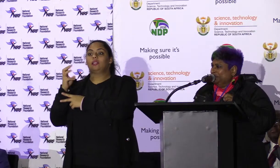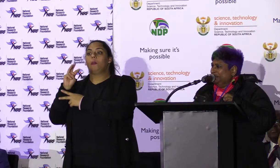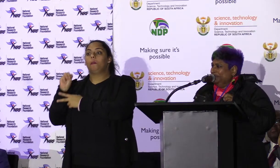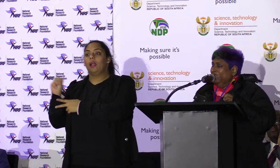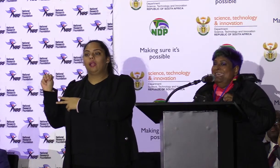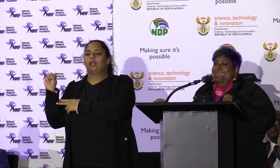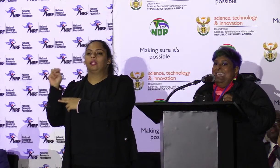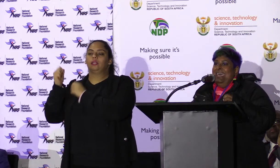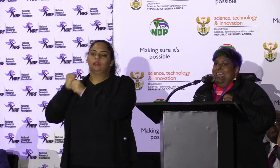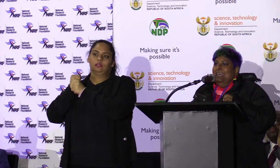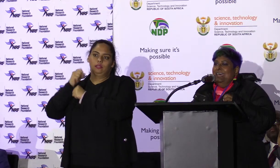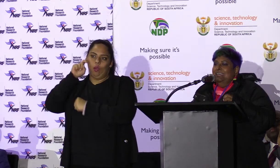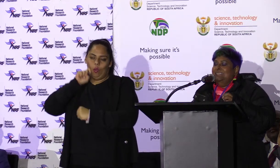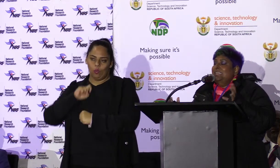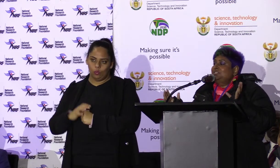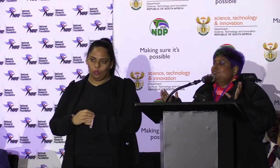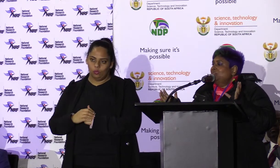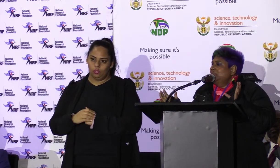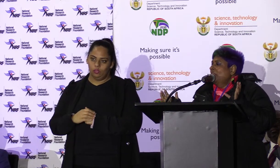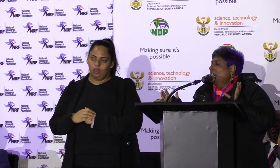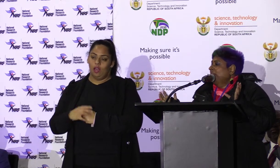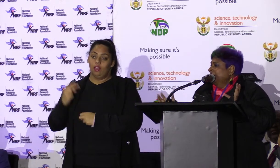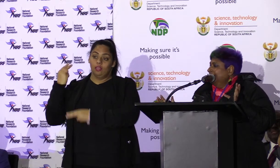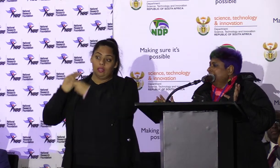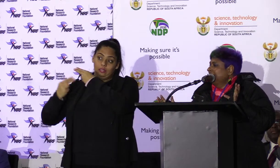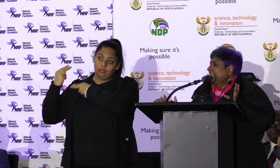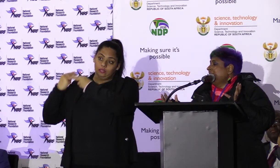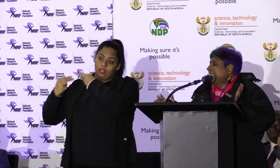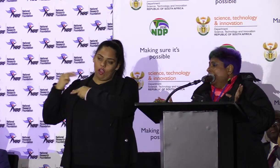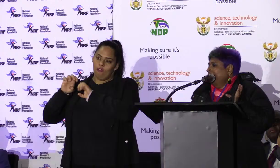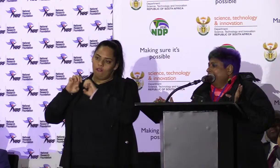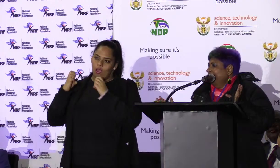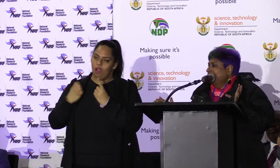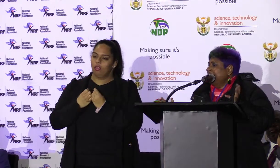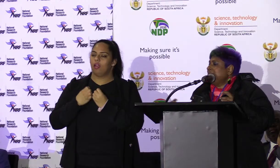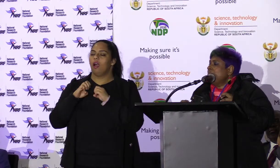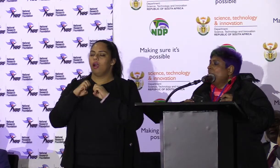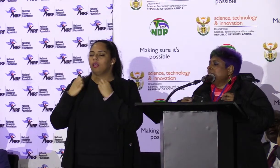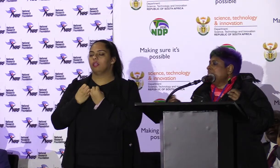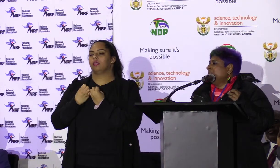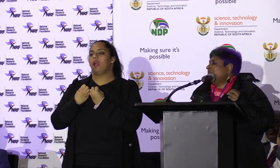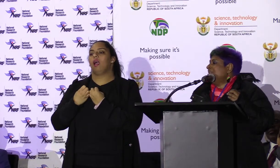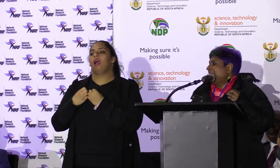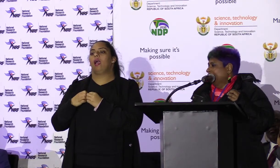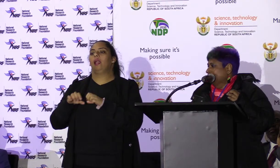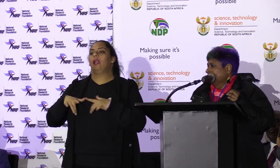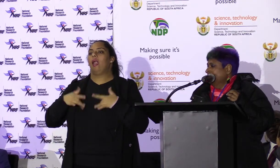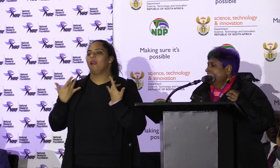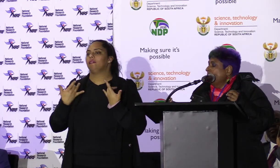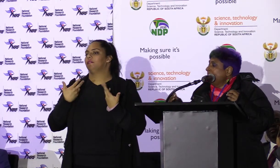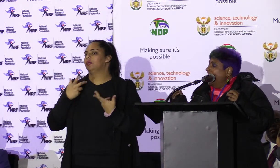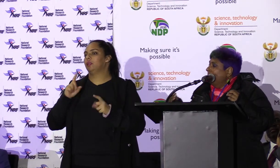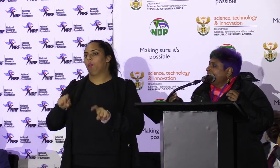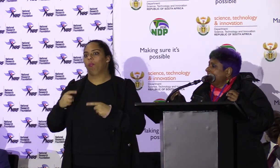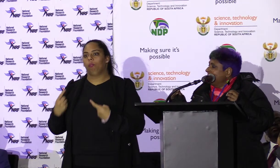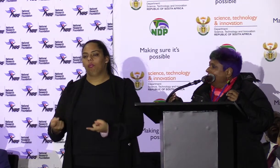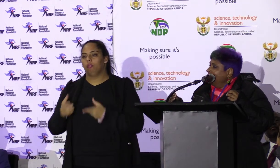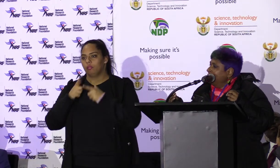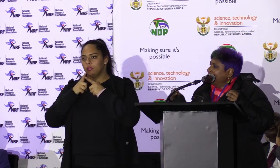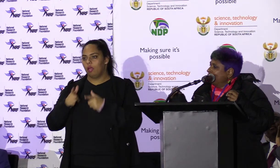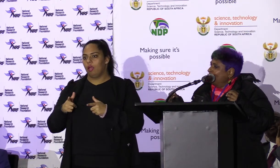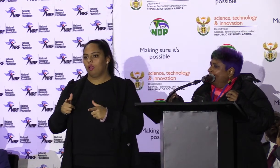years old. The history of Earth and life is impossible to tell